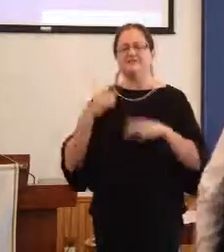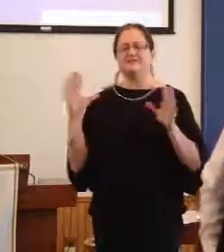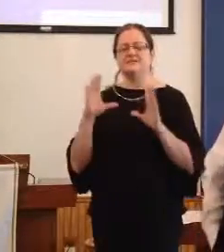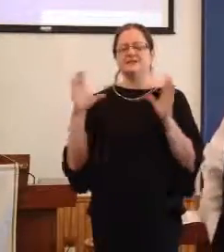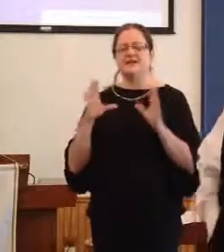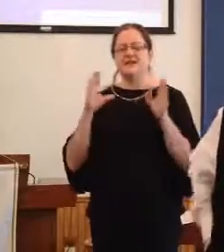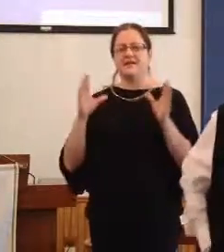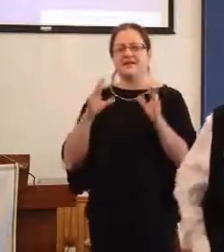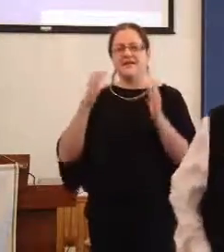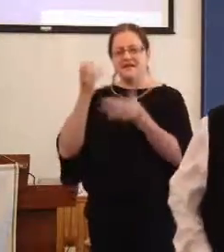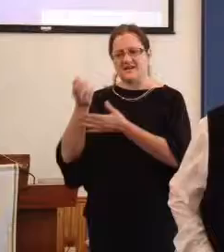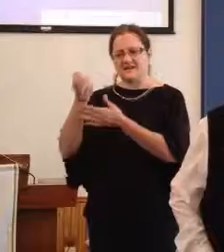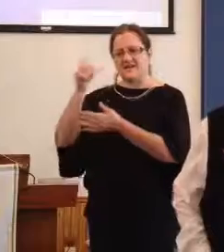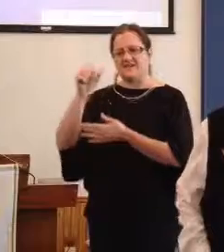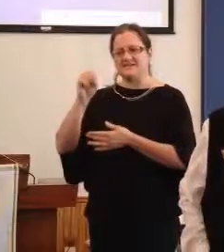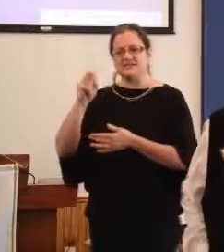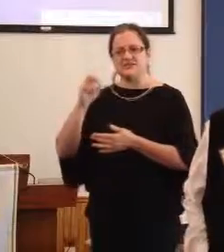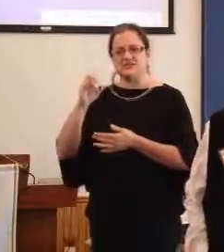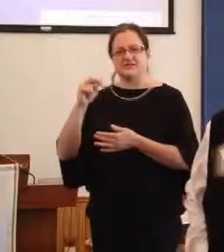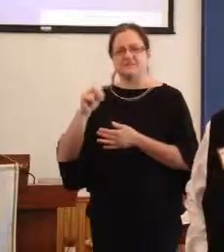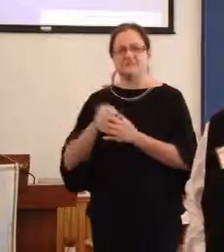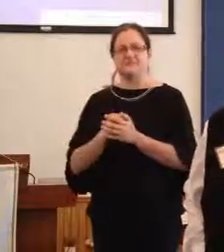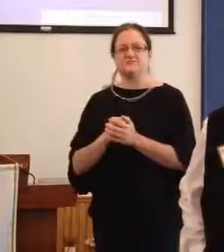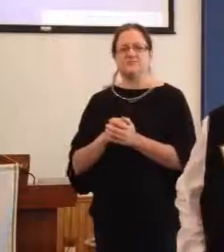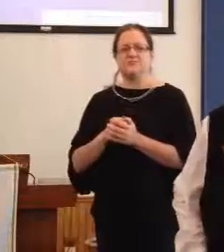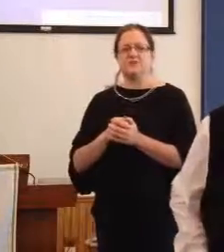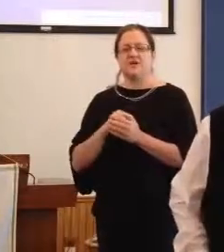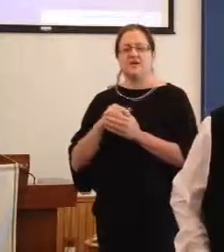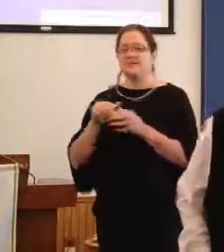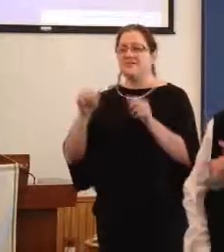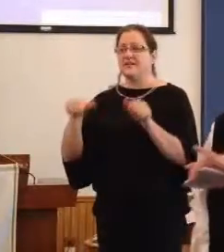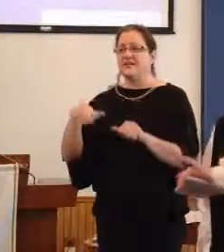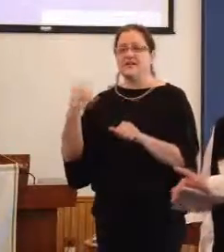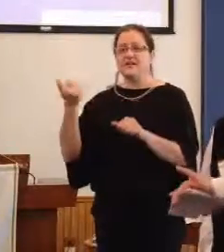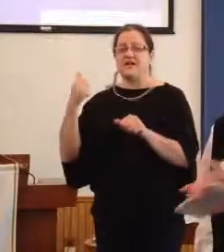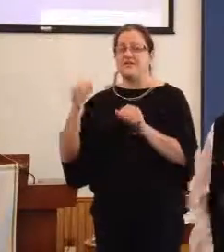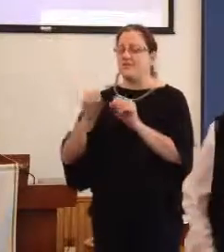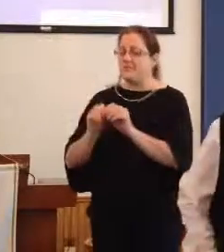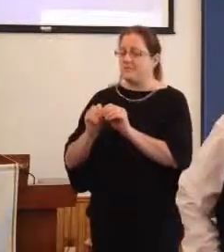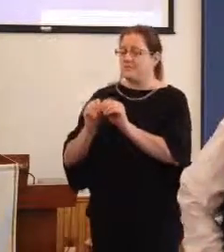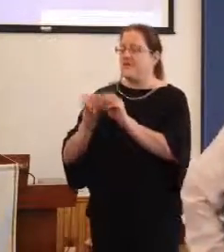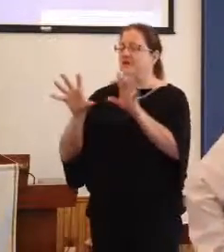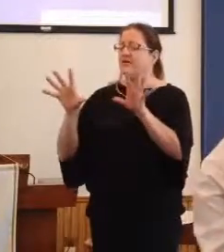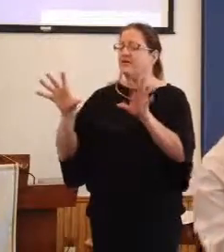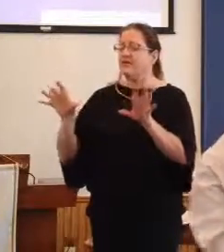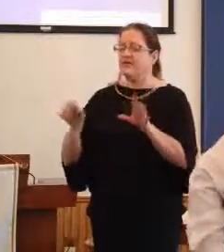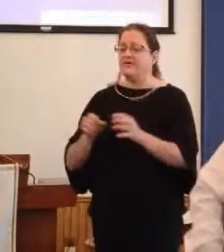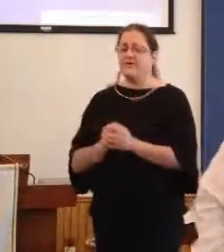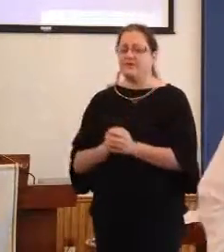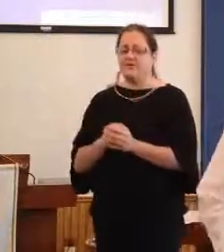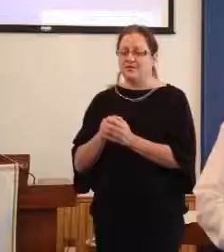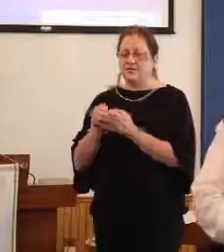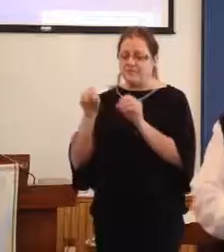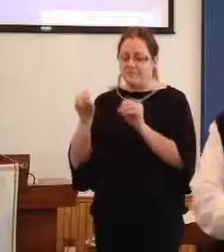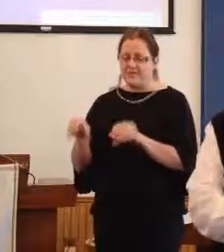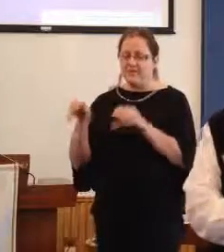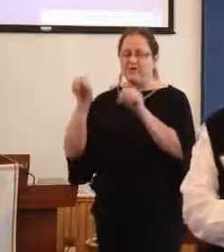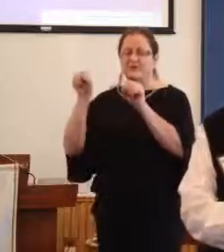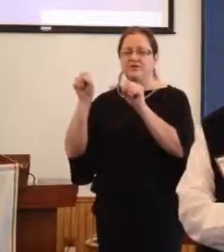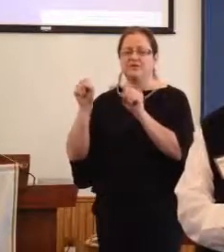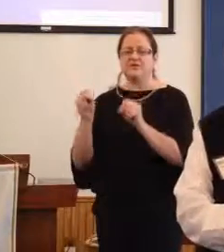huh? It is another miracle in a whole line of